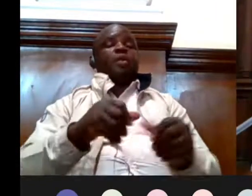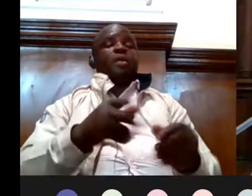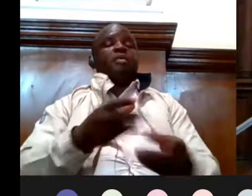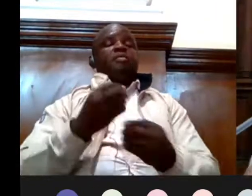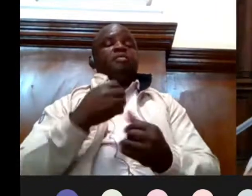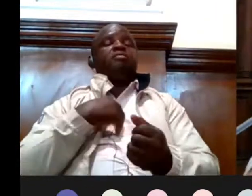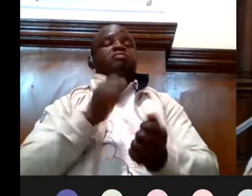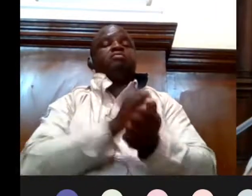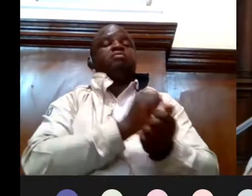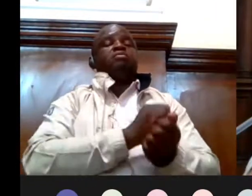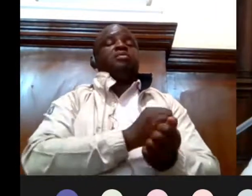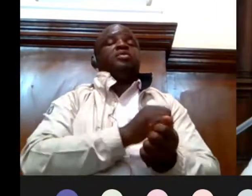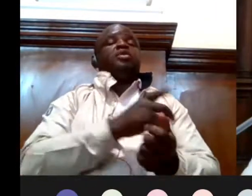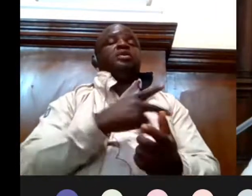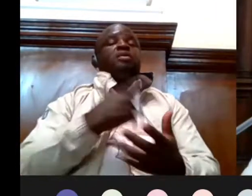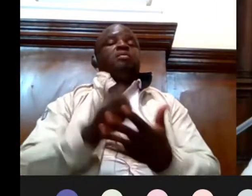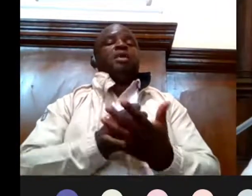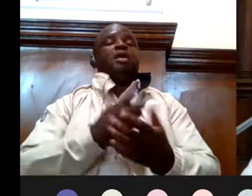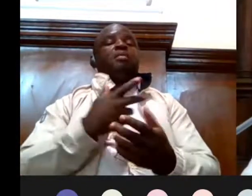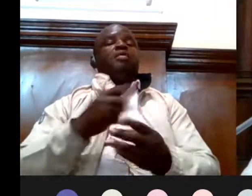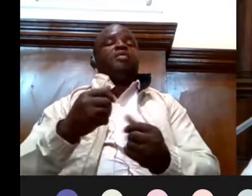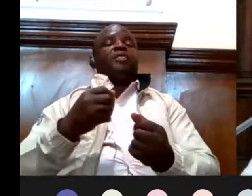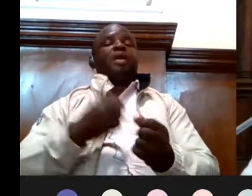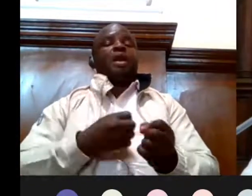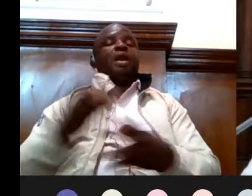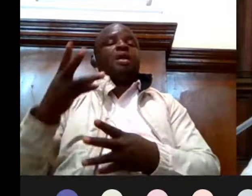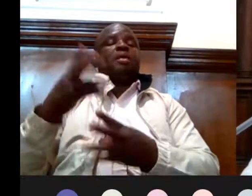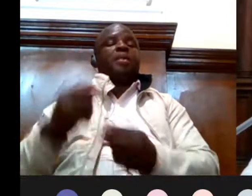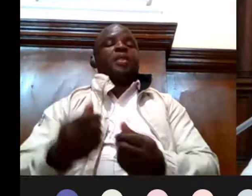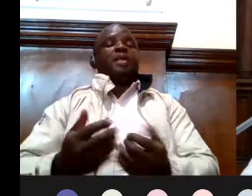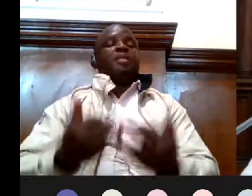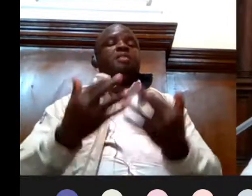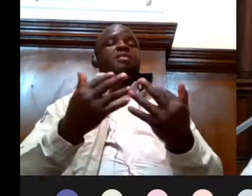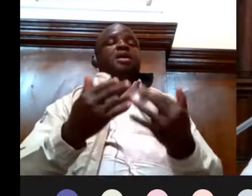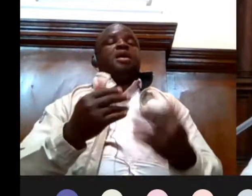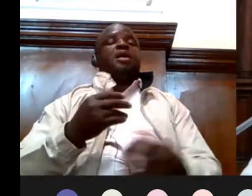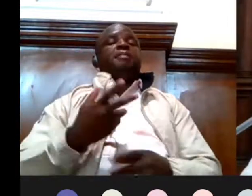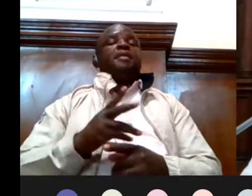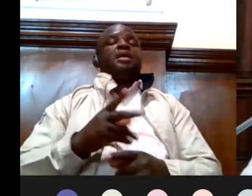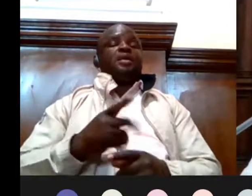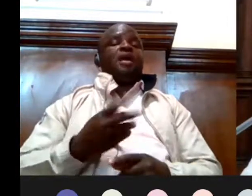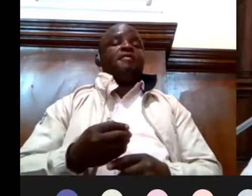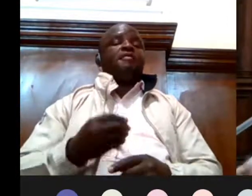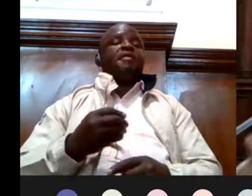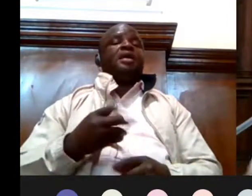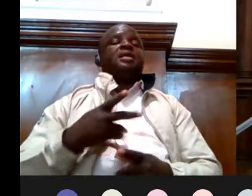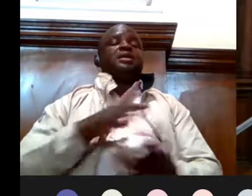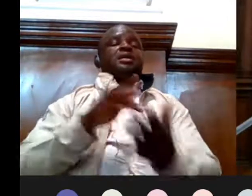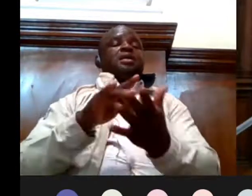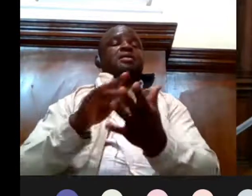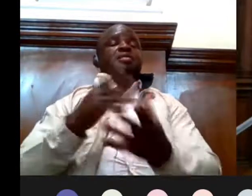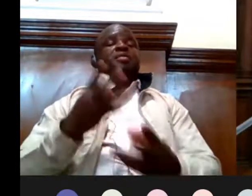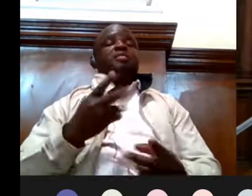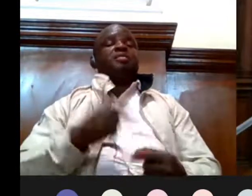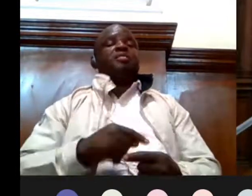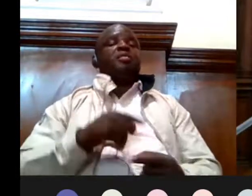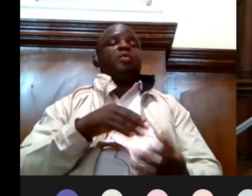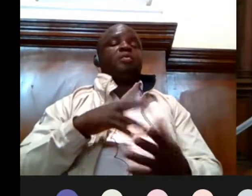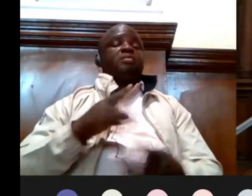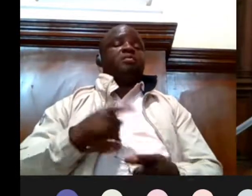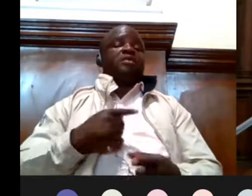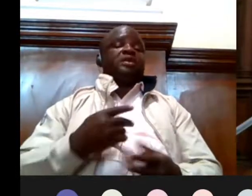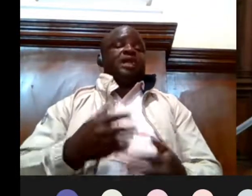bebeyifumene, bayithathe bayoyilahla itshiswe. Kukho mama, kukho orphanage, apho